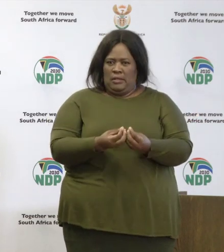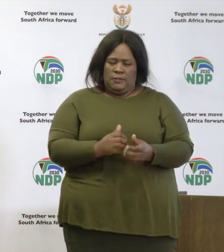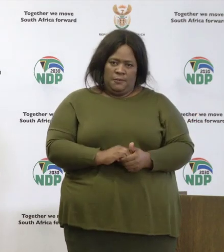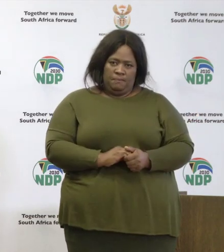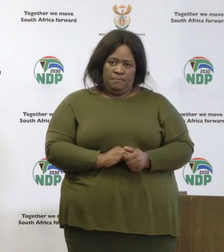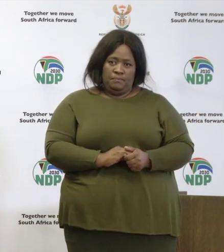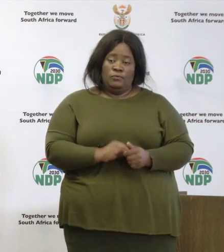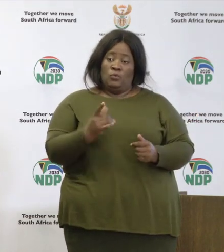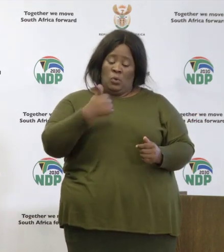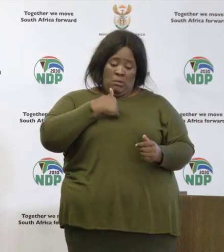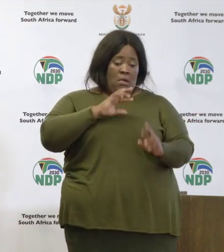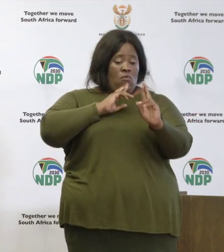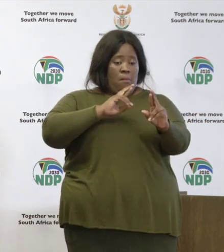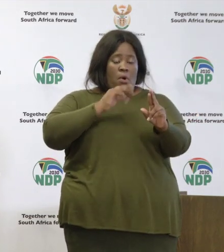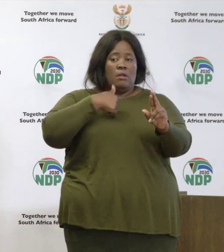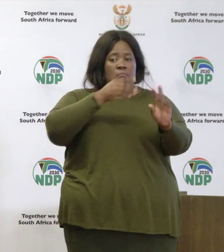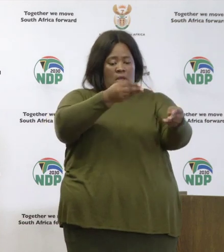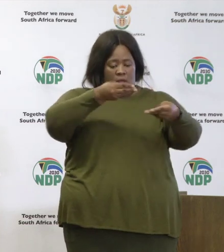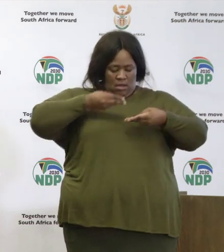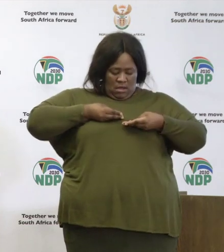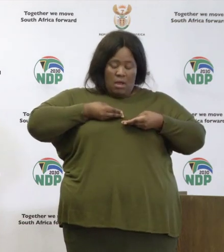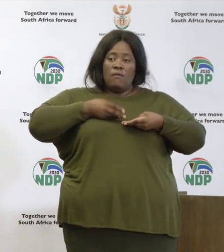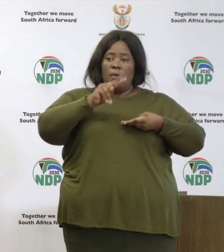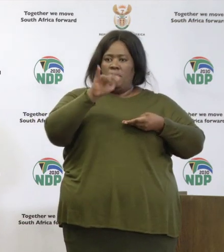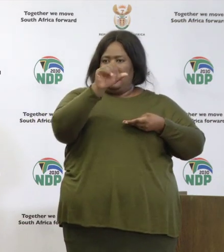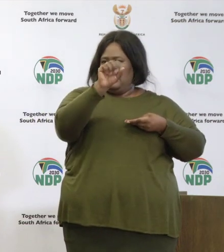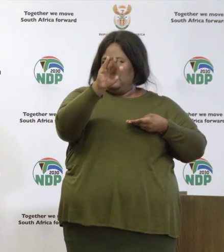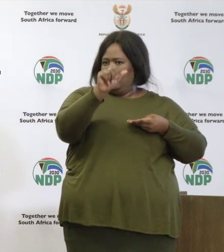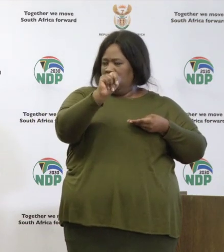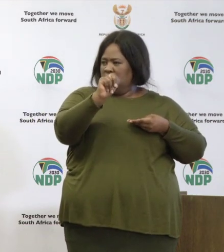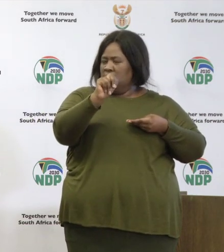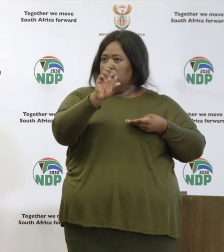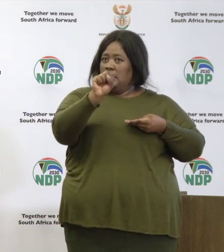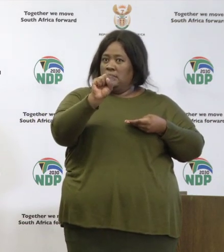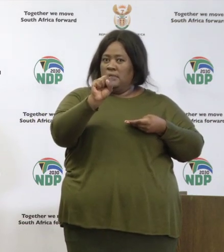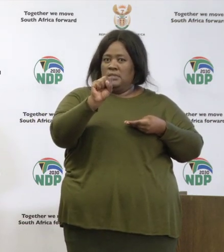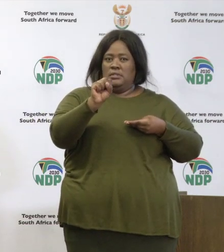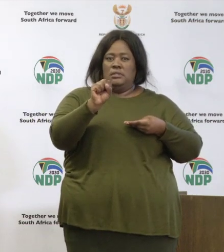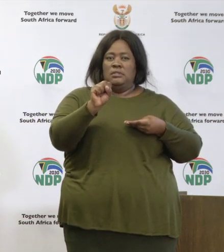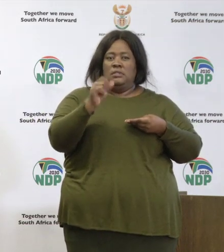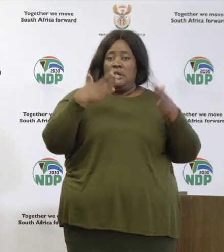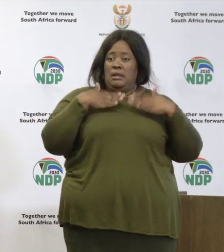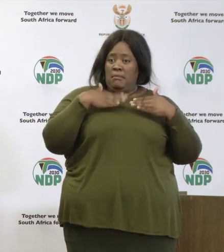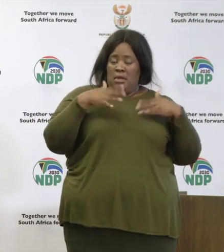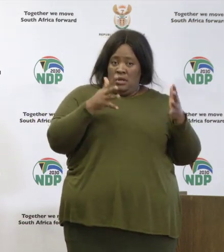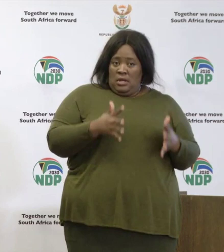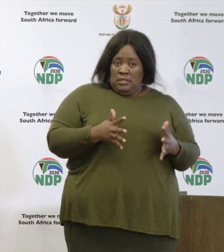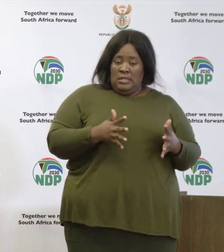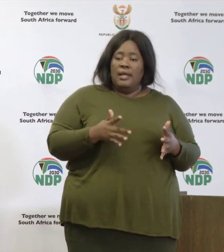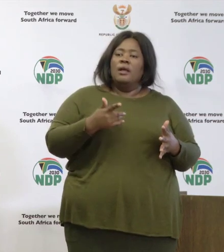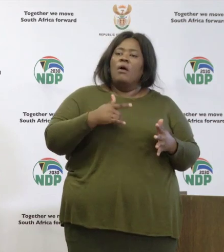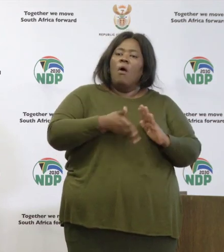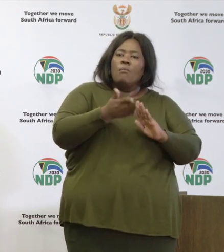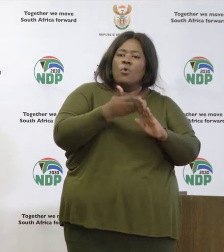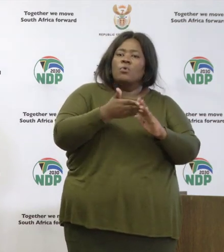According to the report that I have received from the NSFAS administrator, Dr. Randall Carlson, NSFAS has processed